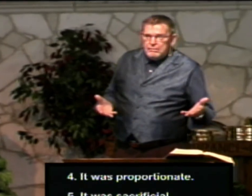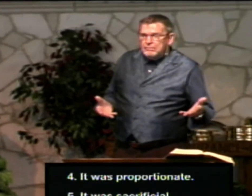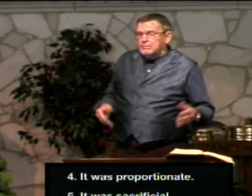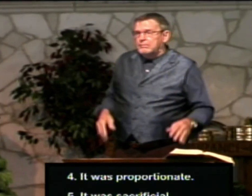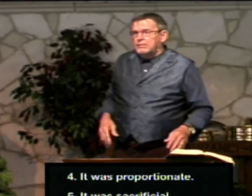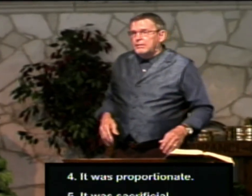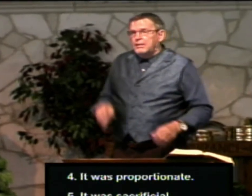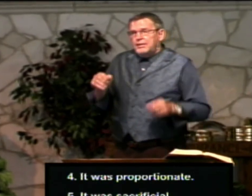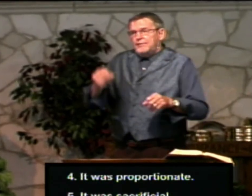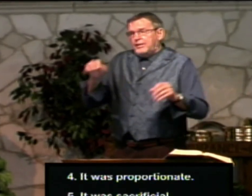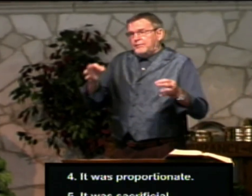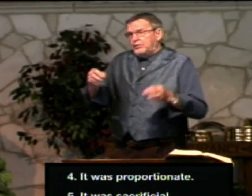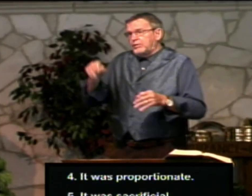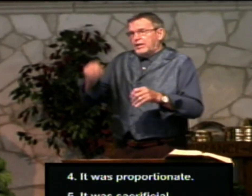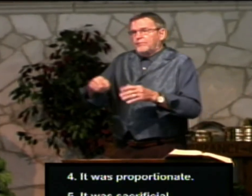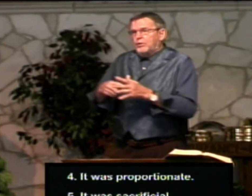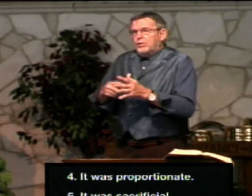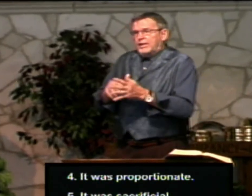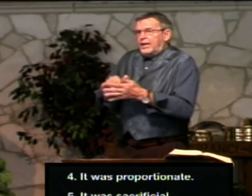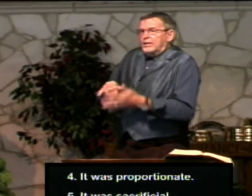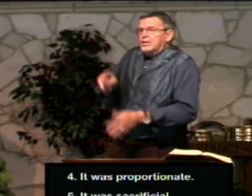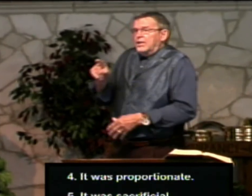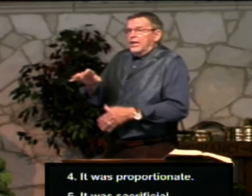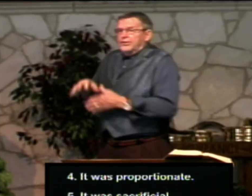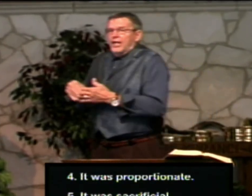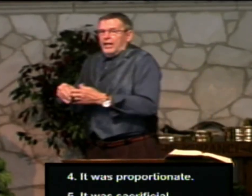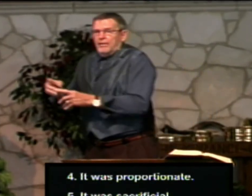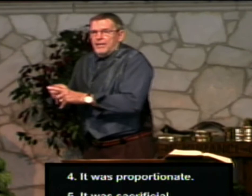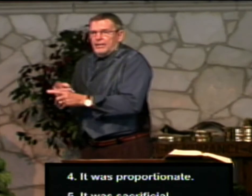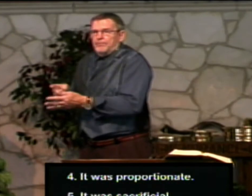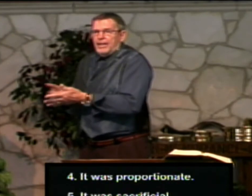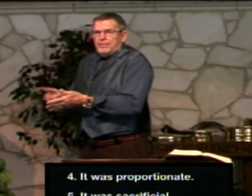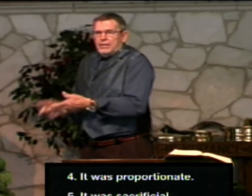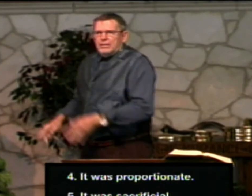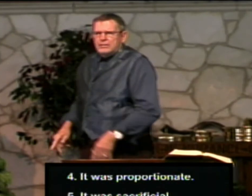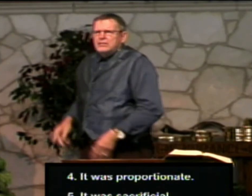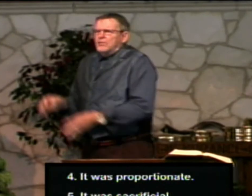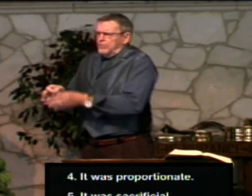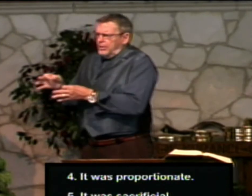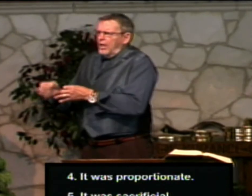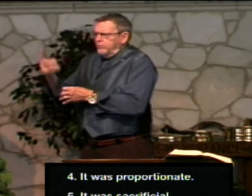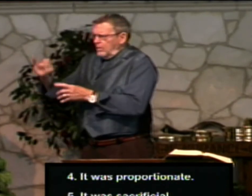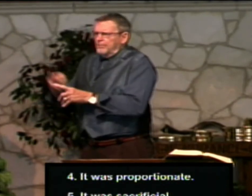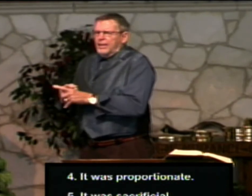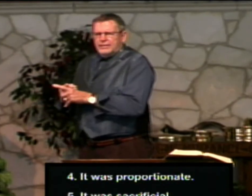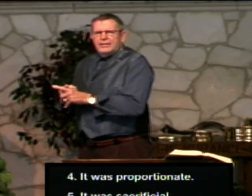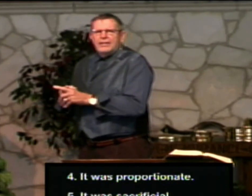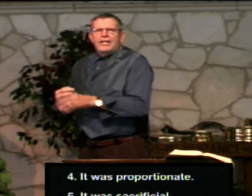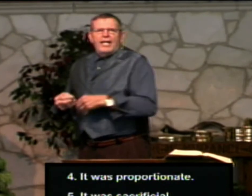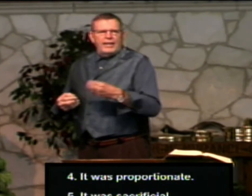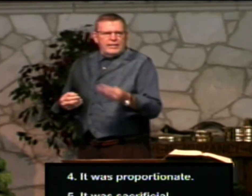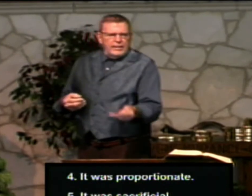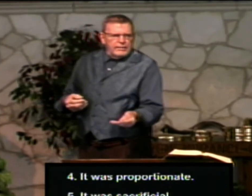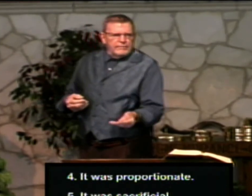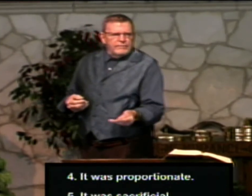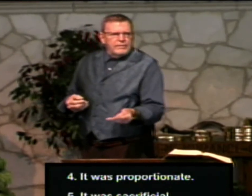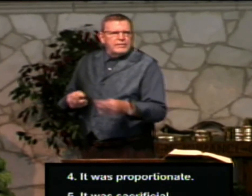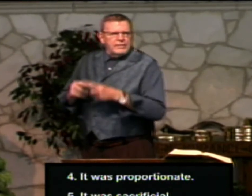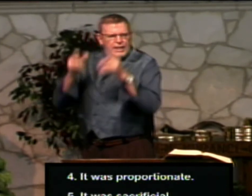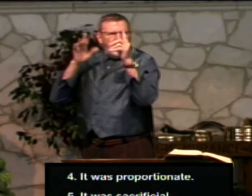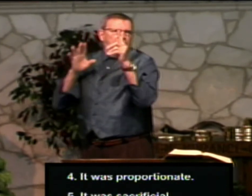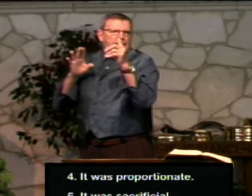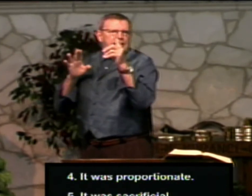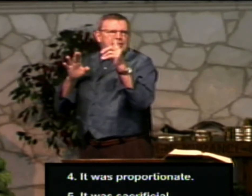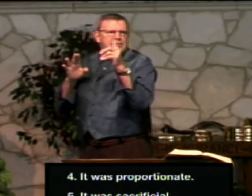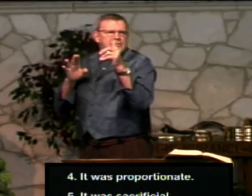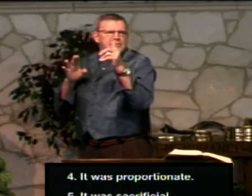Hey. If you can afford that $100 a month payment, put it off 1 month and give